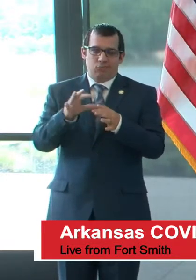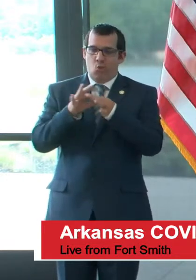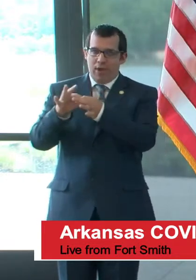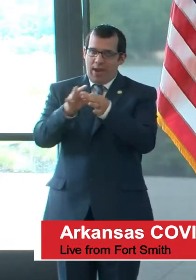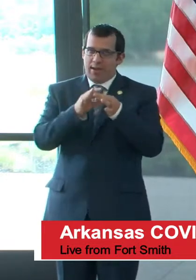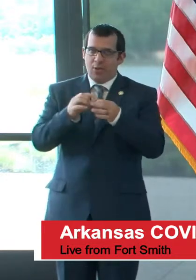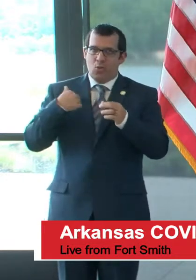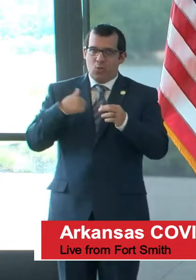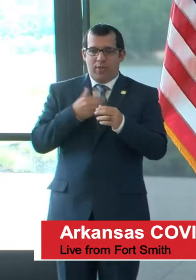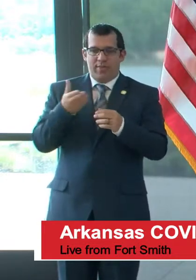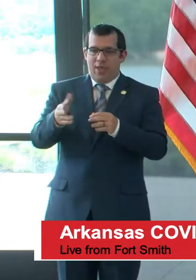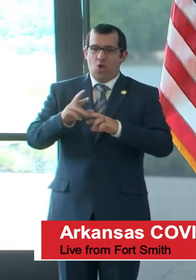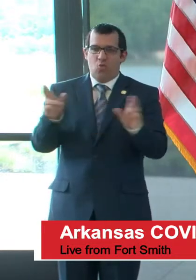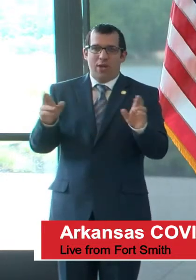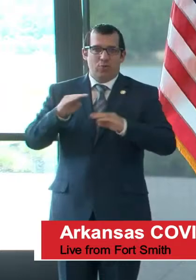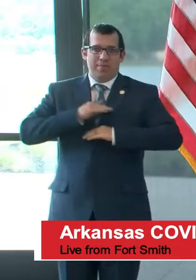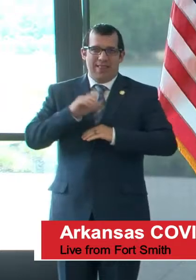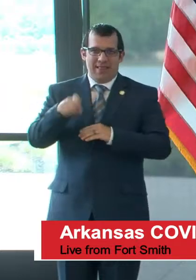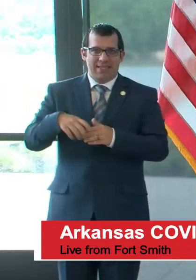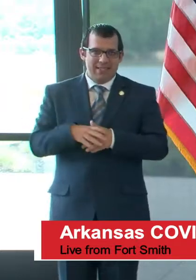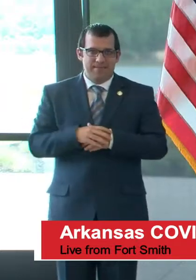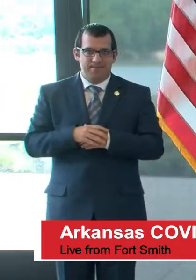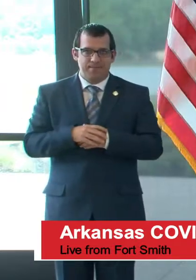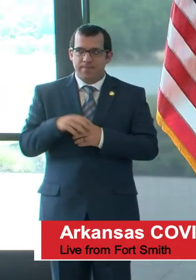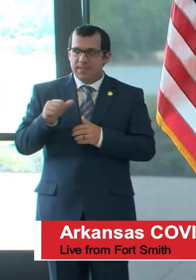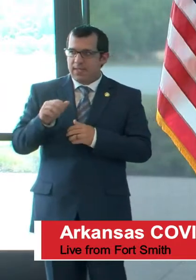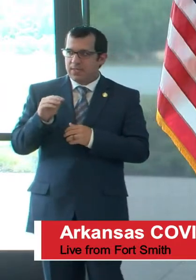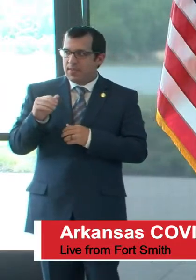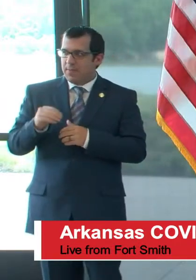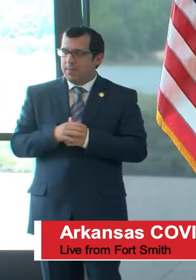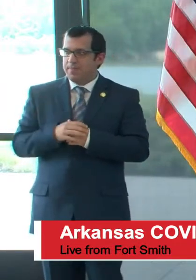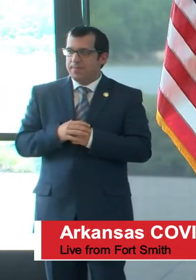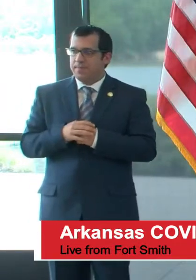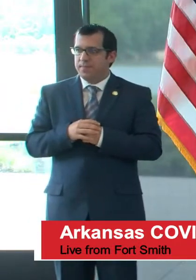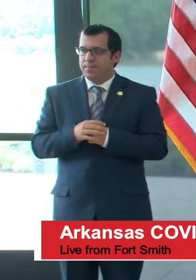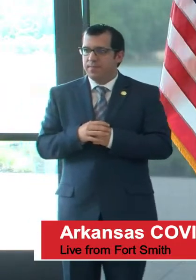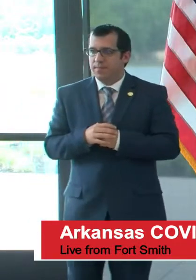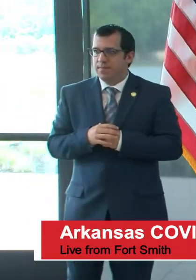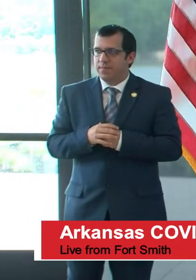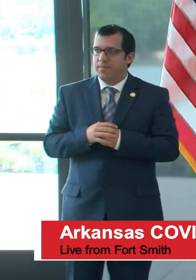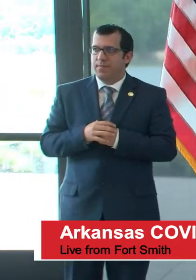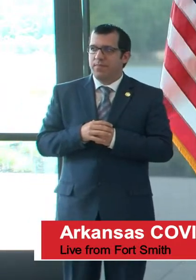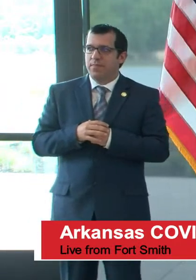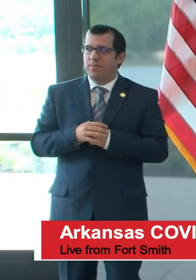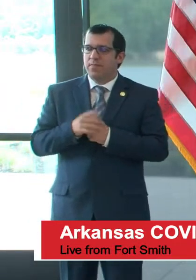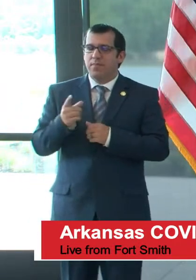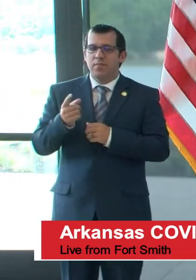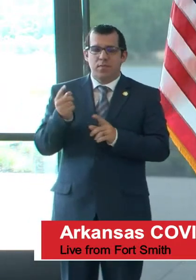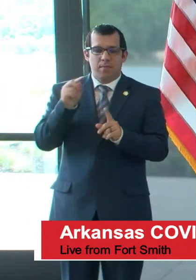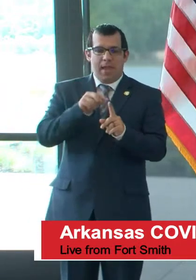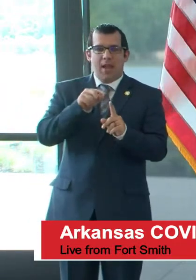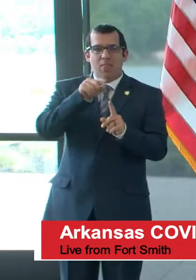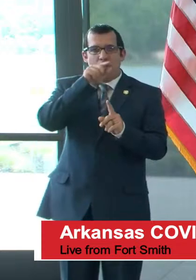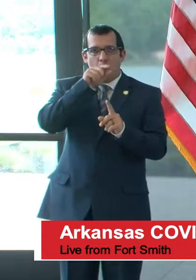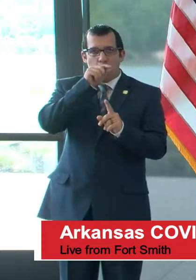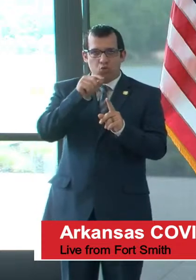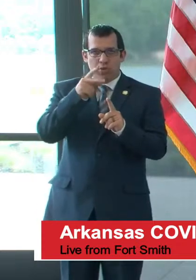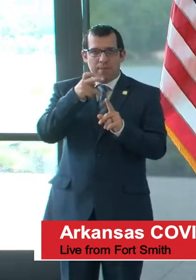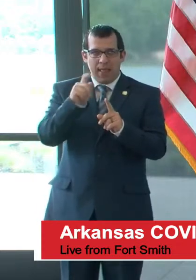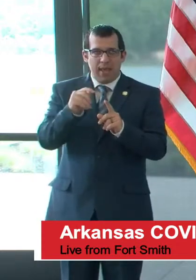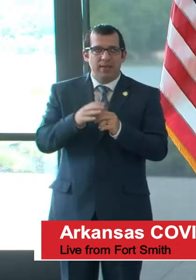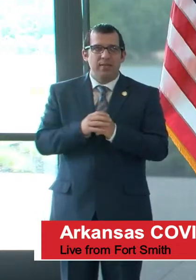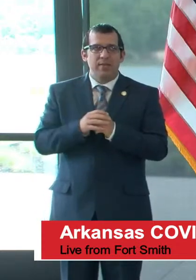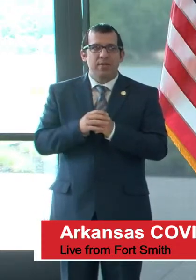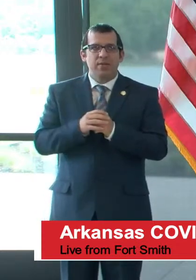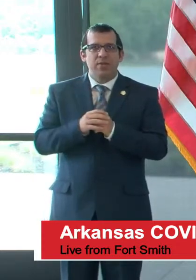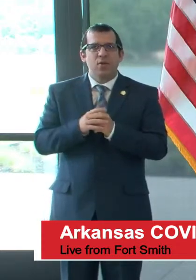we'll be there to meet those needs. Yes, ma'am. Looking back at the poultry plants, what